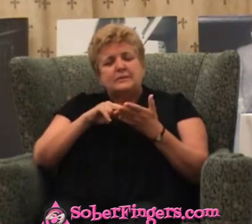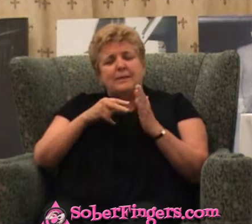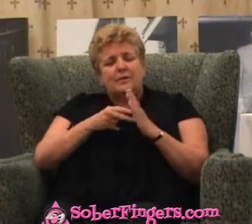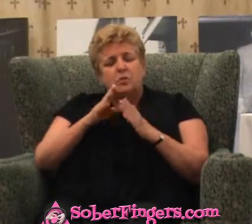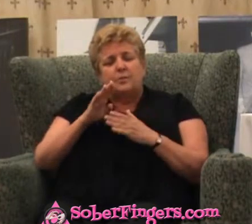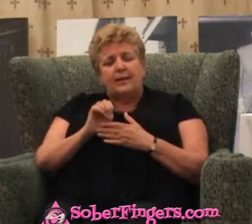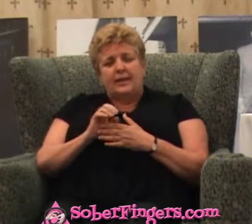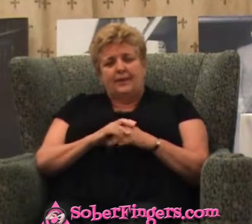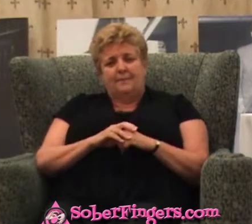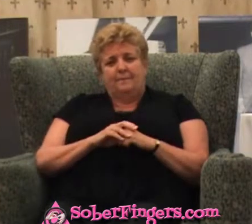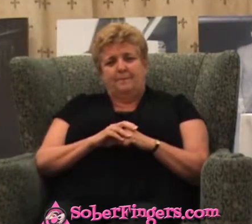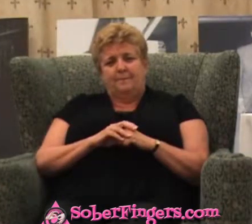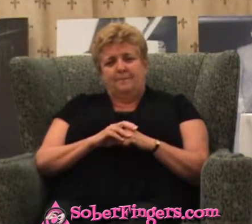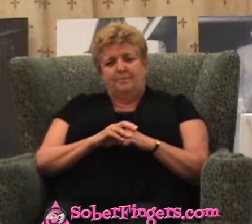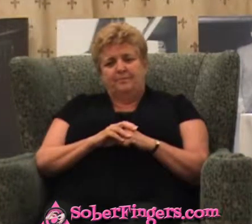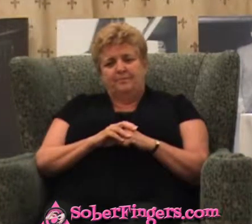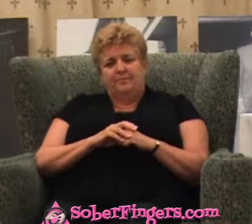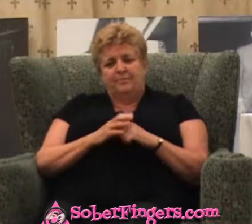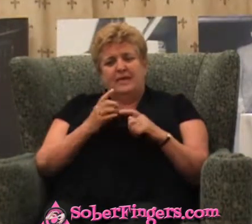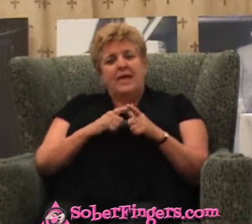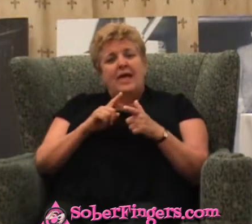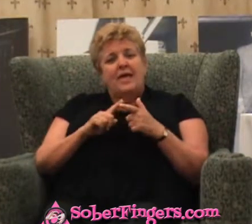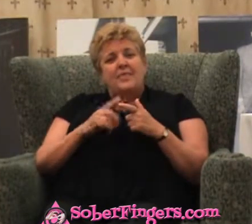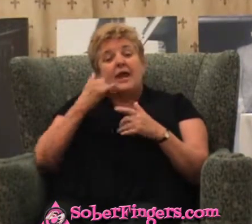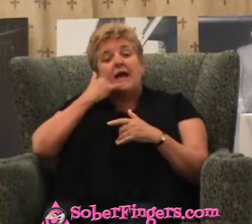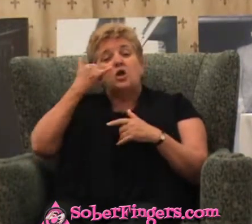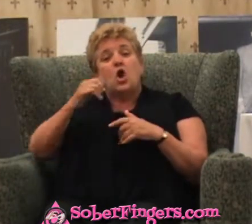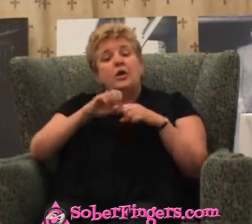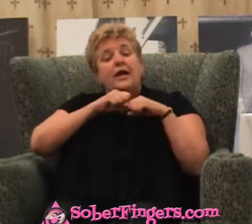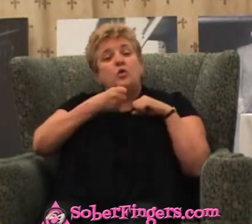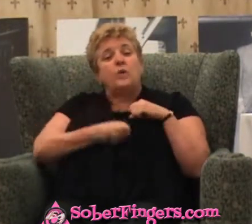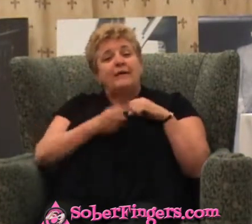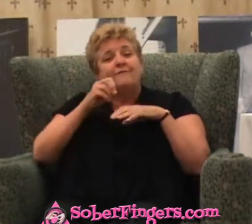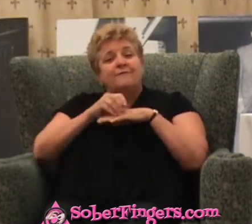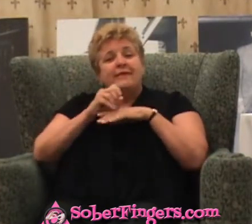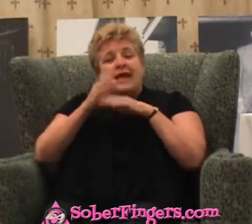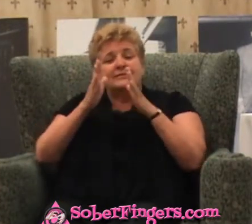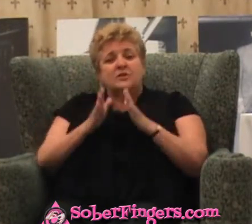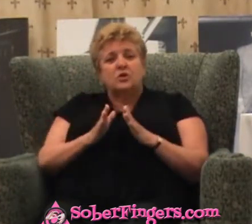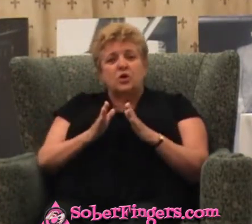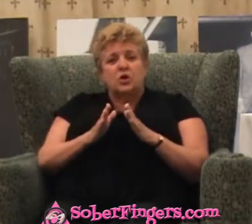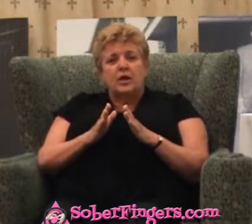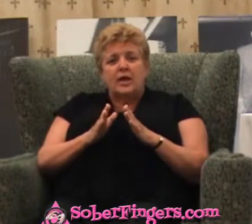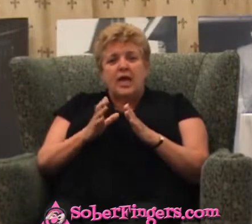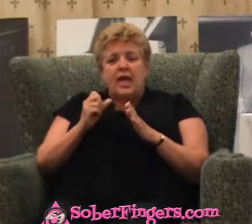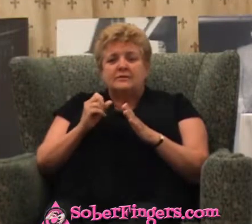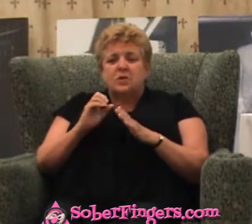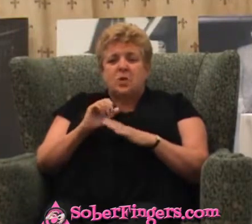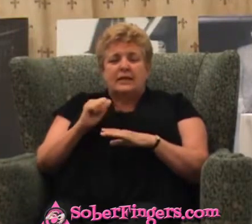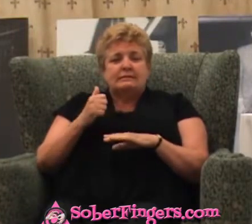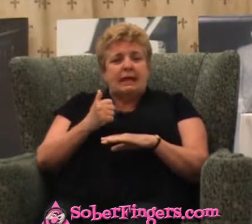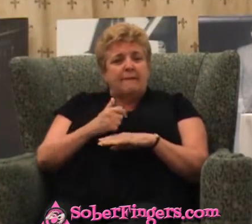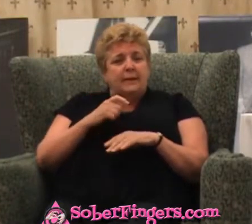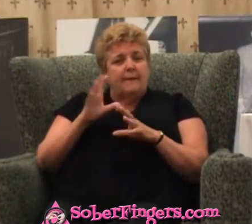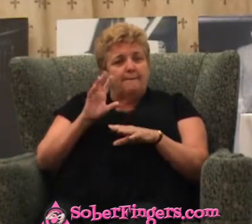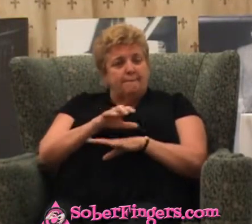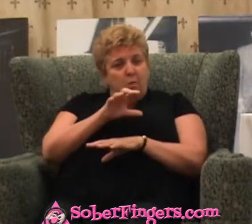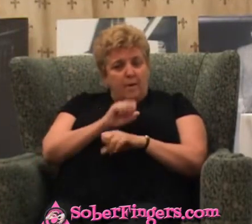Then I placed a call with a grief counselor who made herself available for a session that night. Then I went back